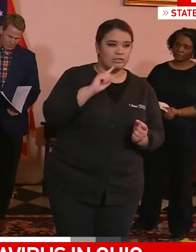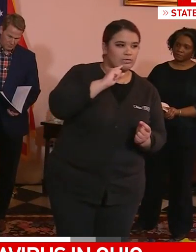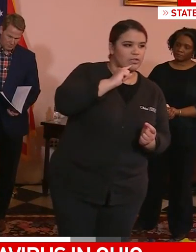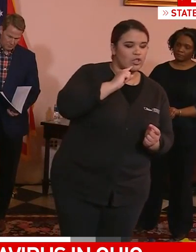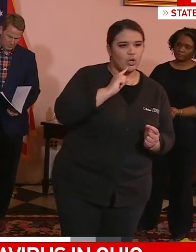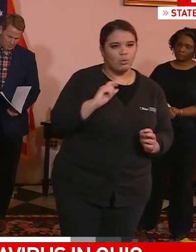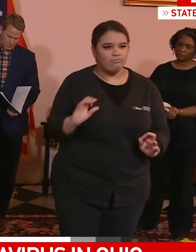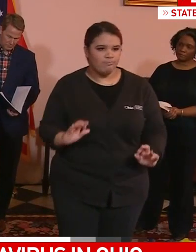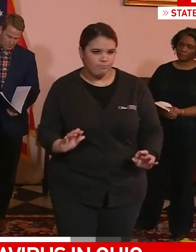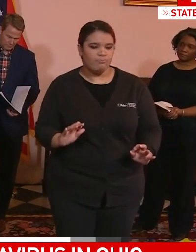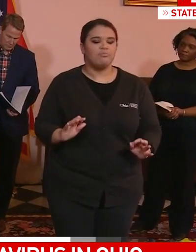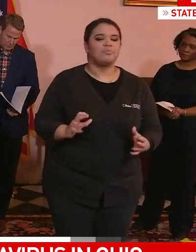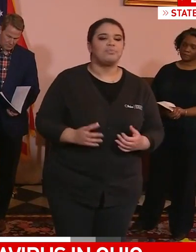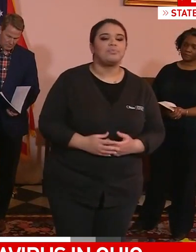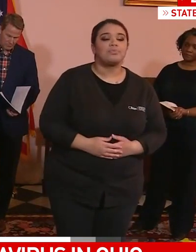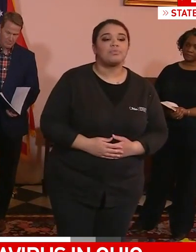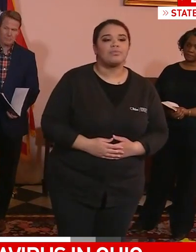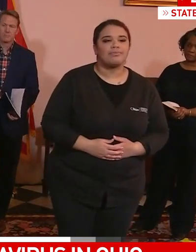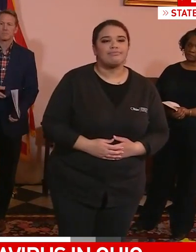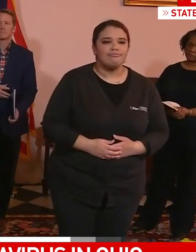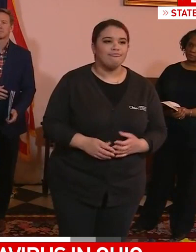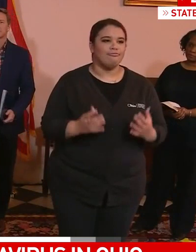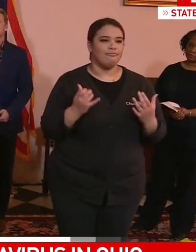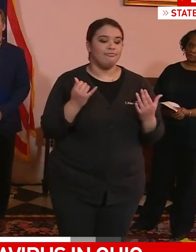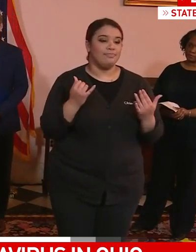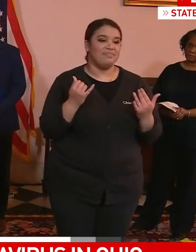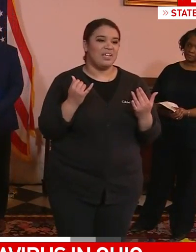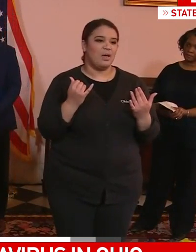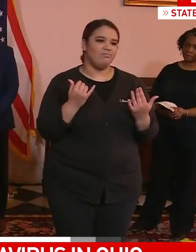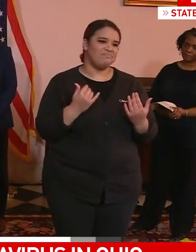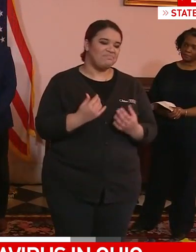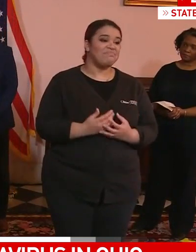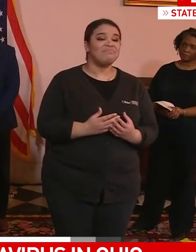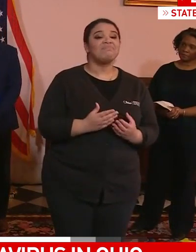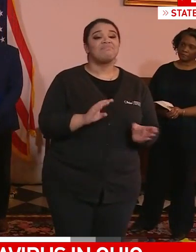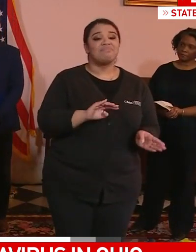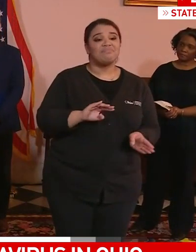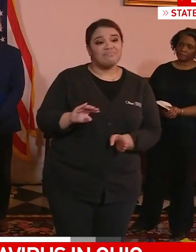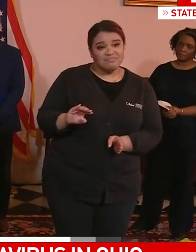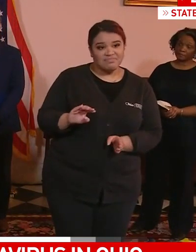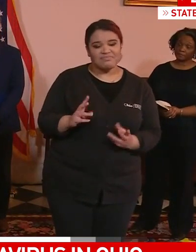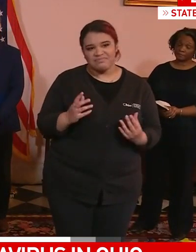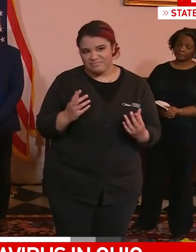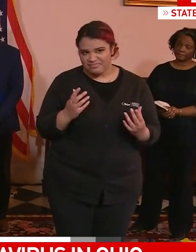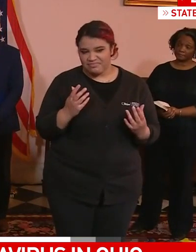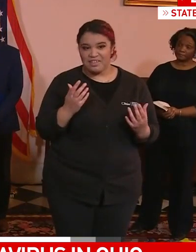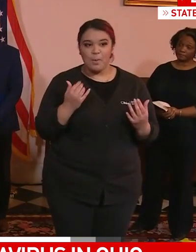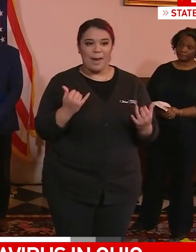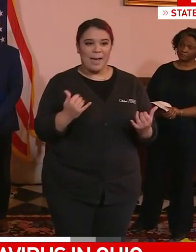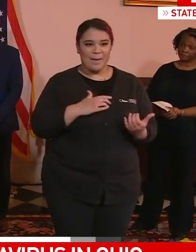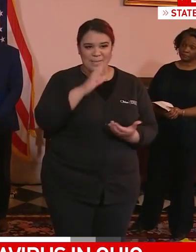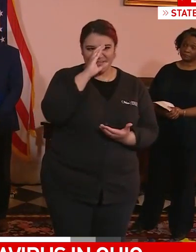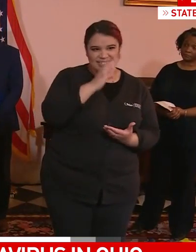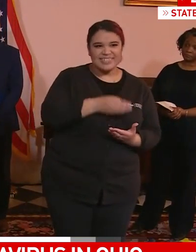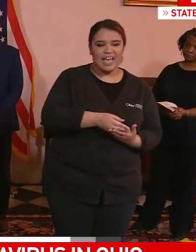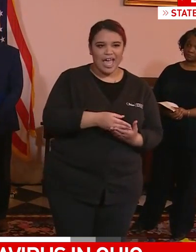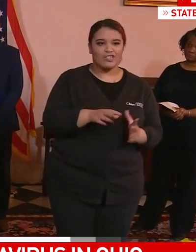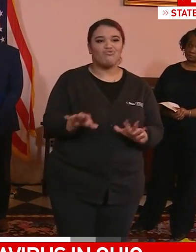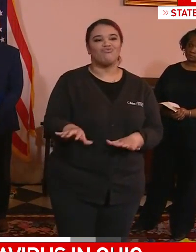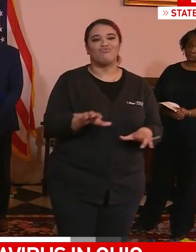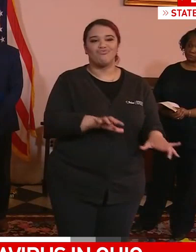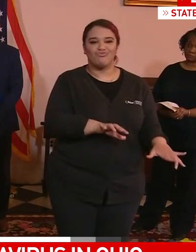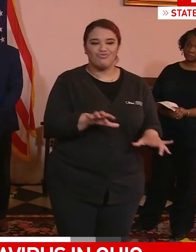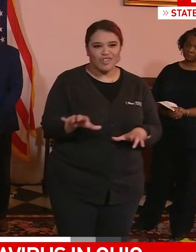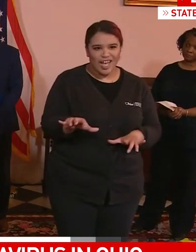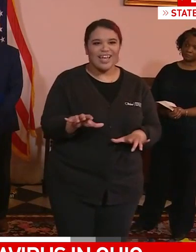Dayton, and he is probably enjoying a little bit the extra time off from University of Dayton, although I have to put a shout out to the Flyers,